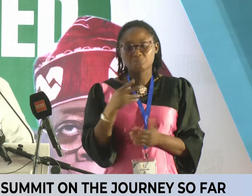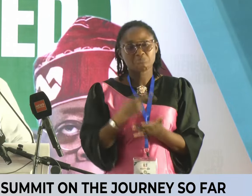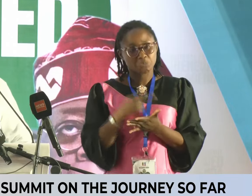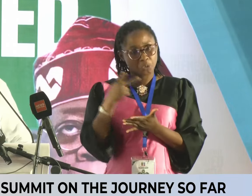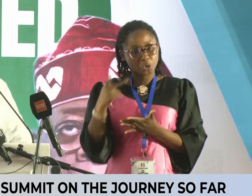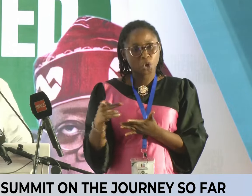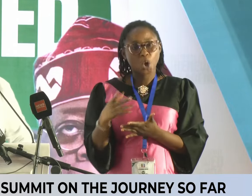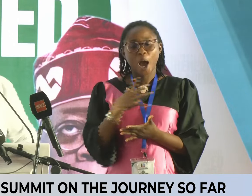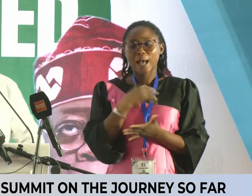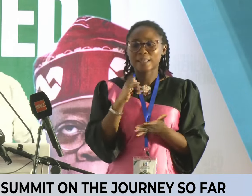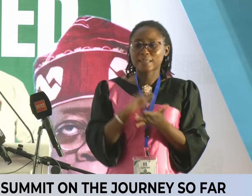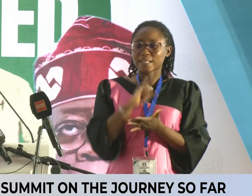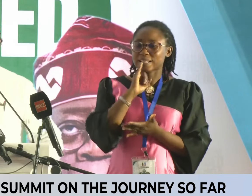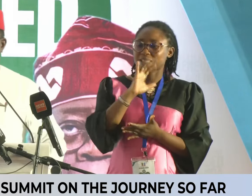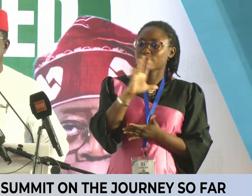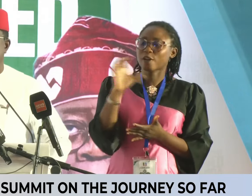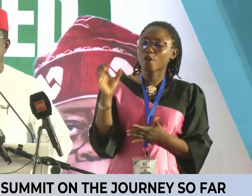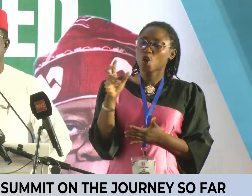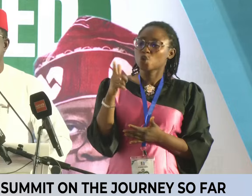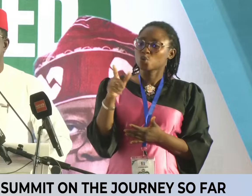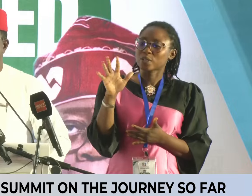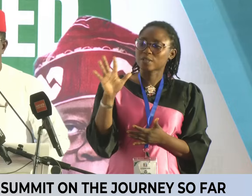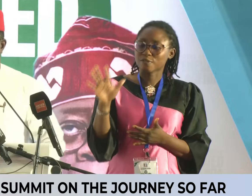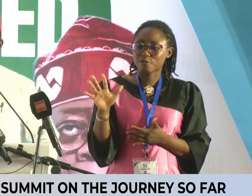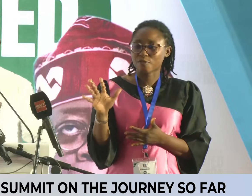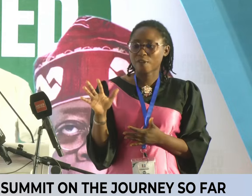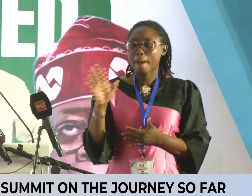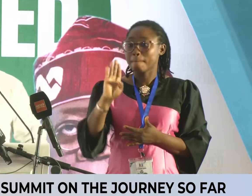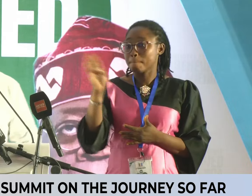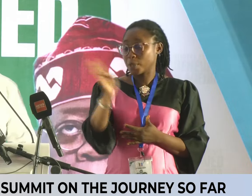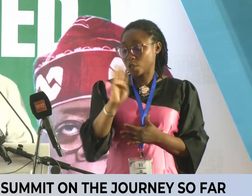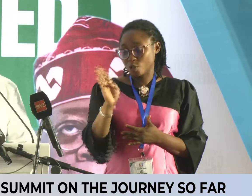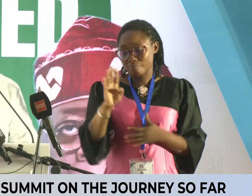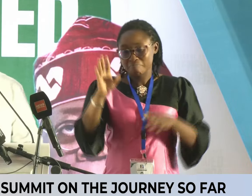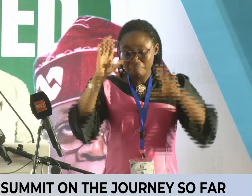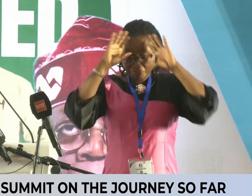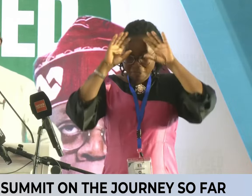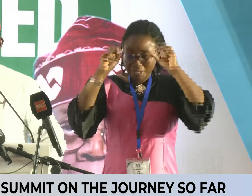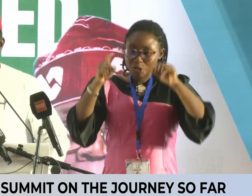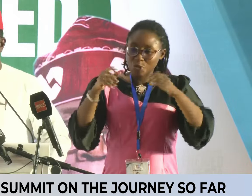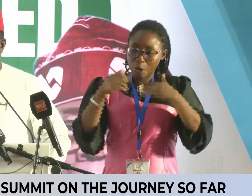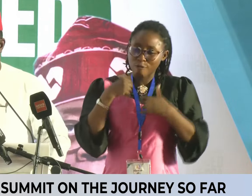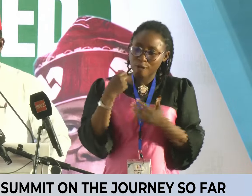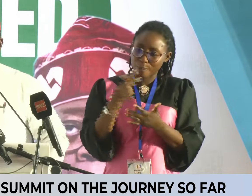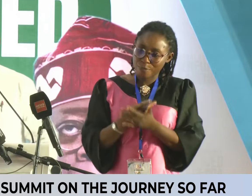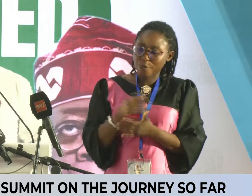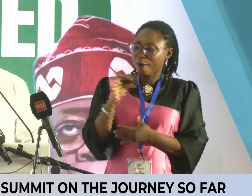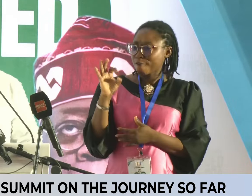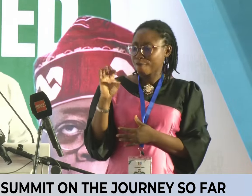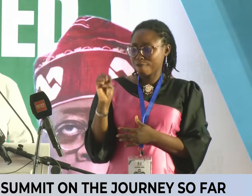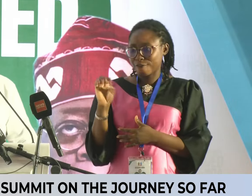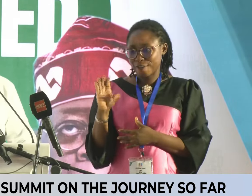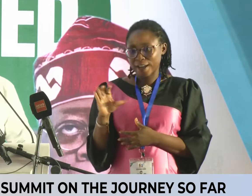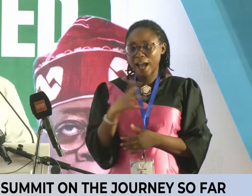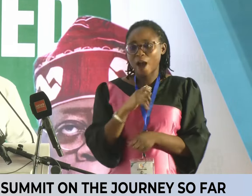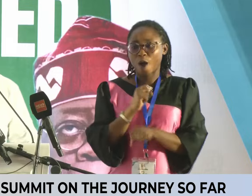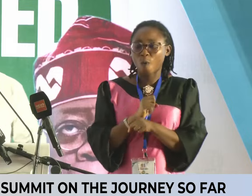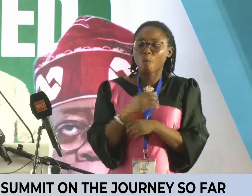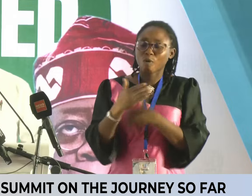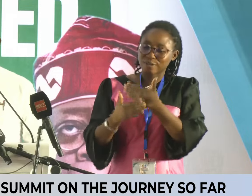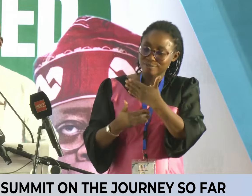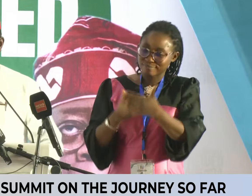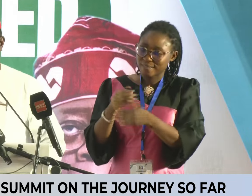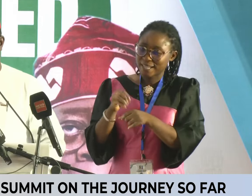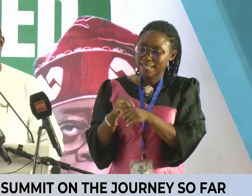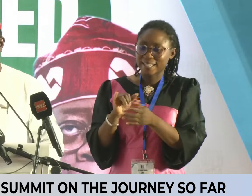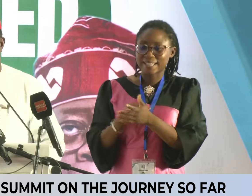procured, and that is 525 billion. Mr. President, you have approved in FEC, and the work is ongoing